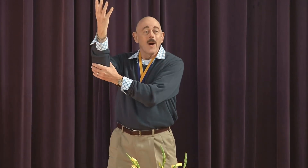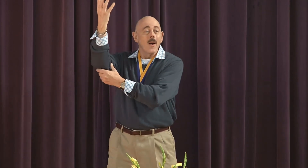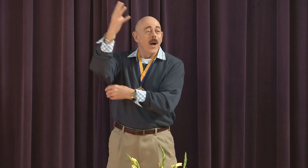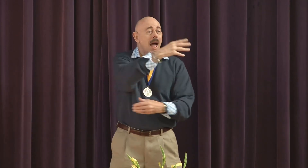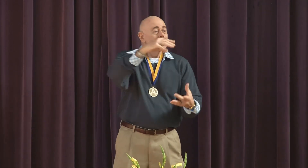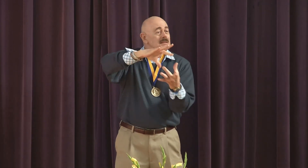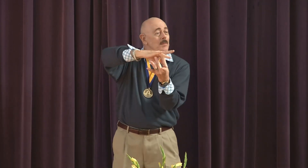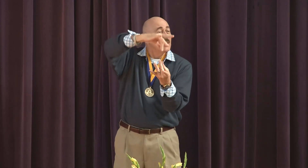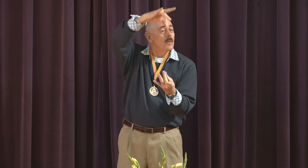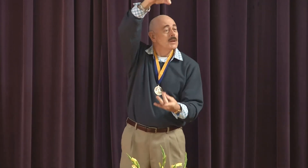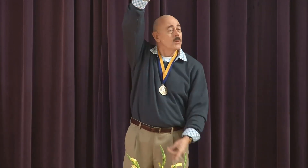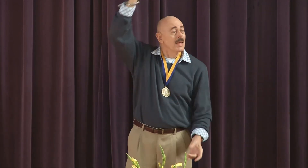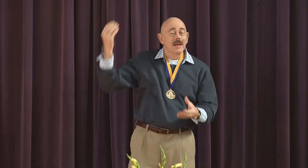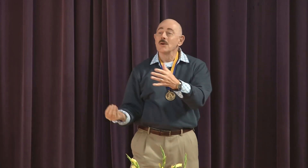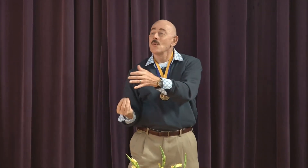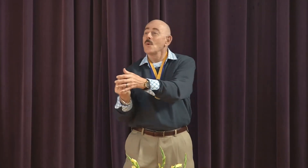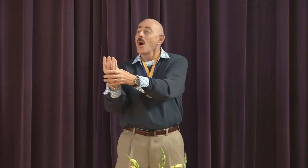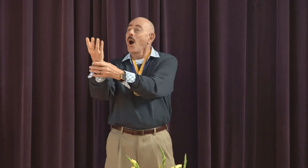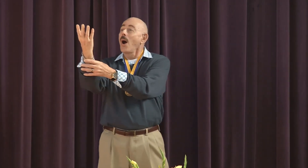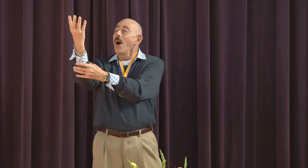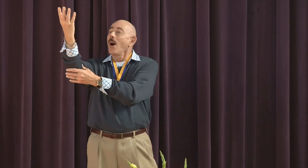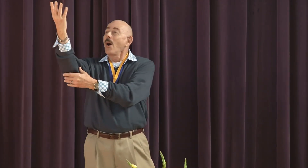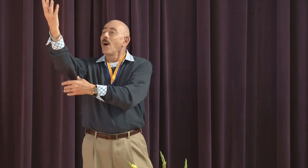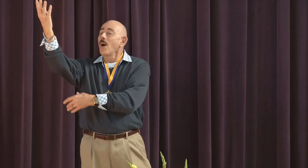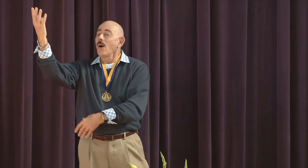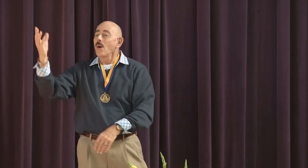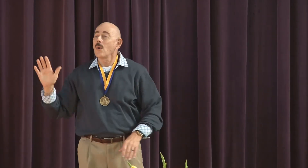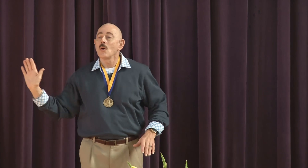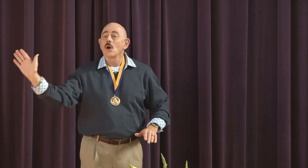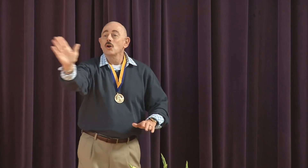Your body grow, your spirit grow, and you grow